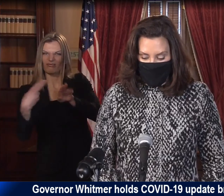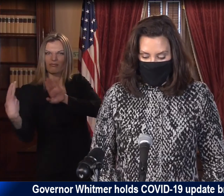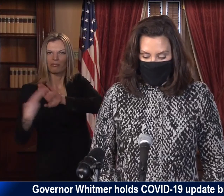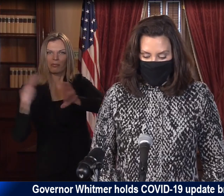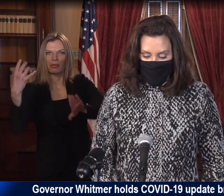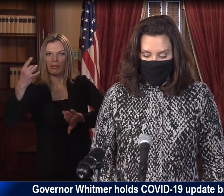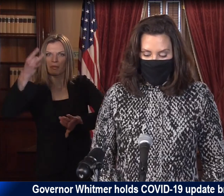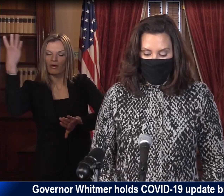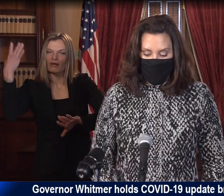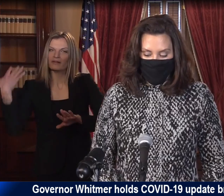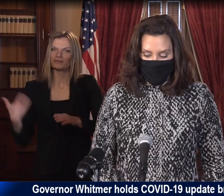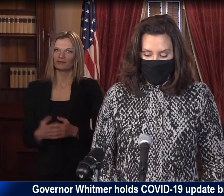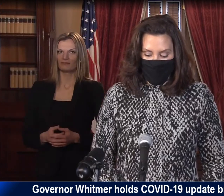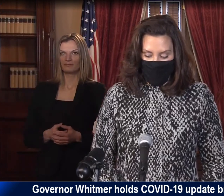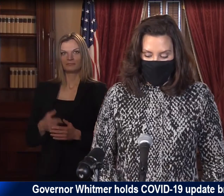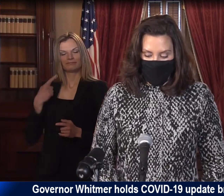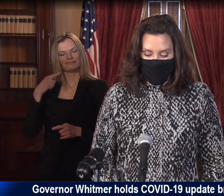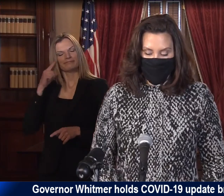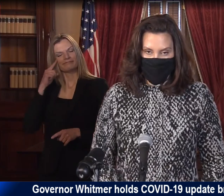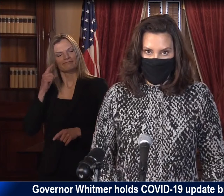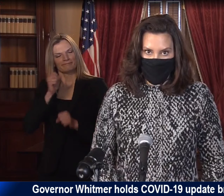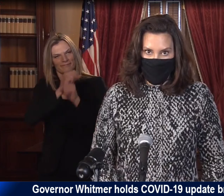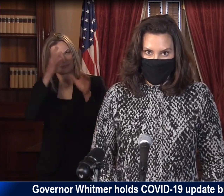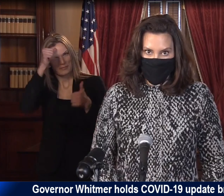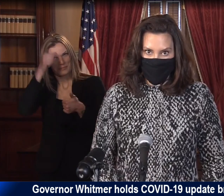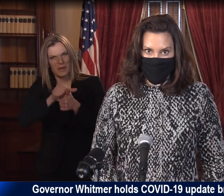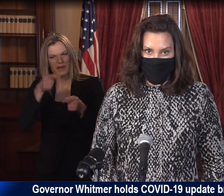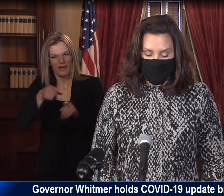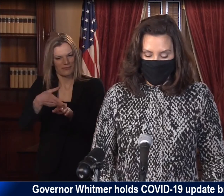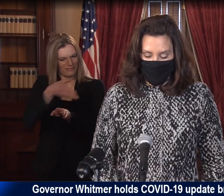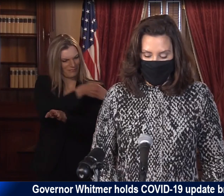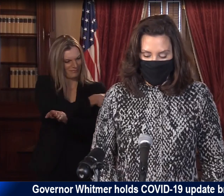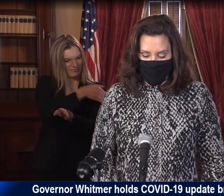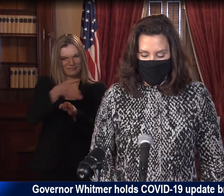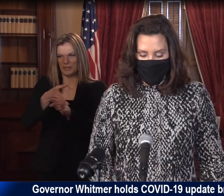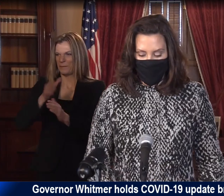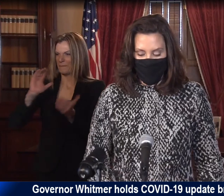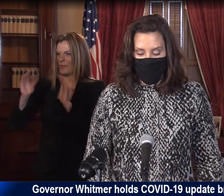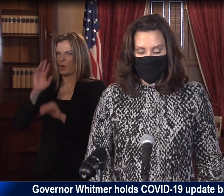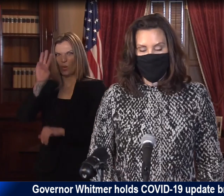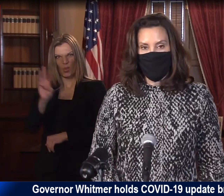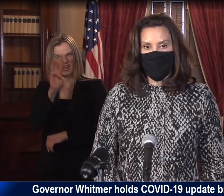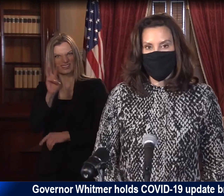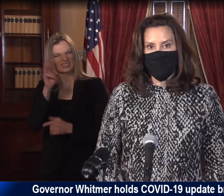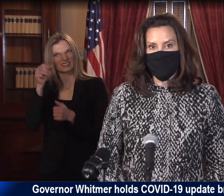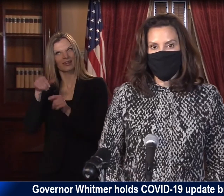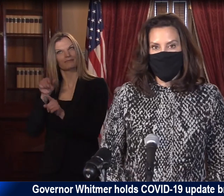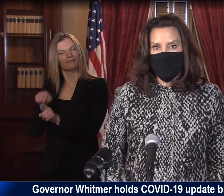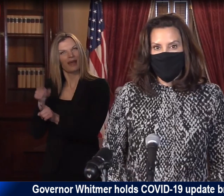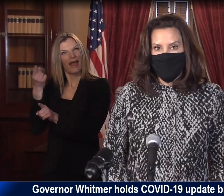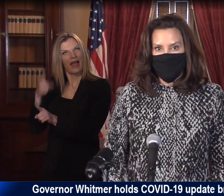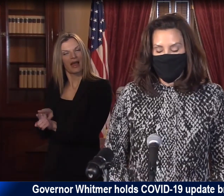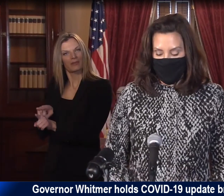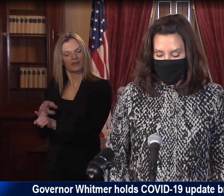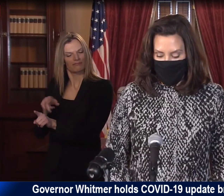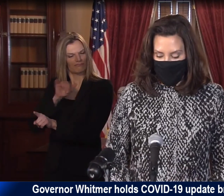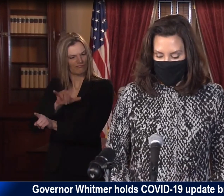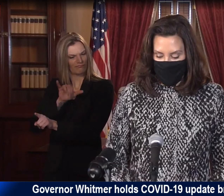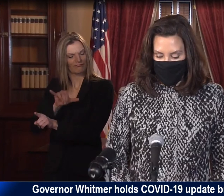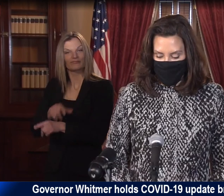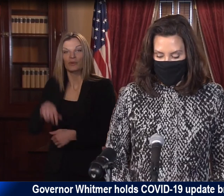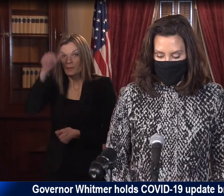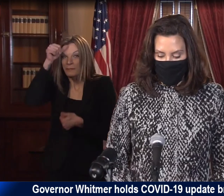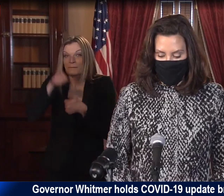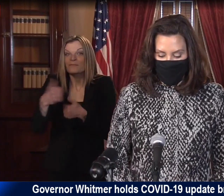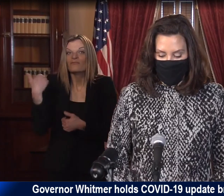And Wednesday, much like when he stood on the national debate stage and told white supremacists to stand